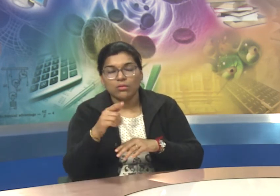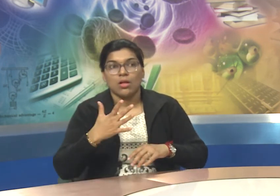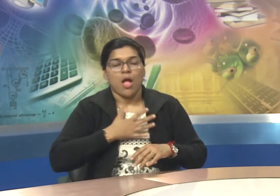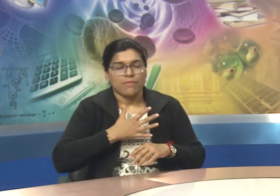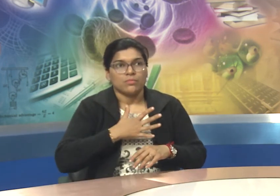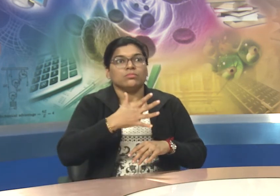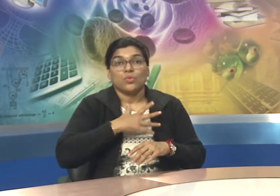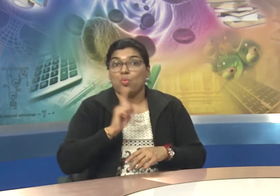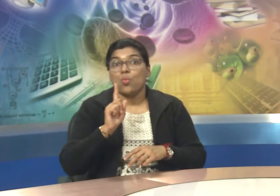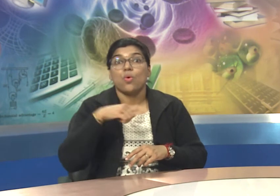highly